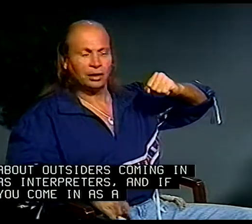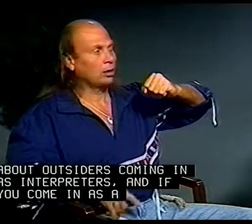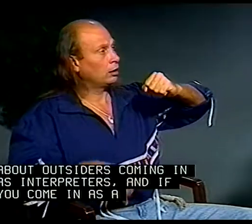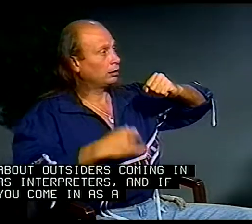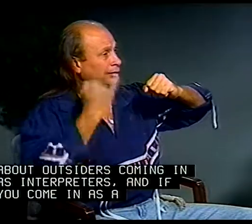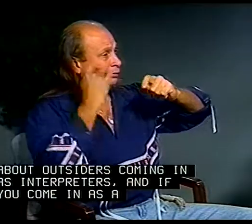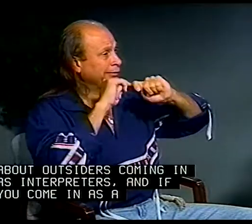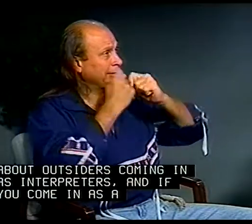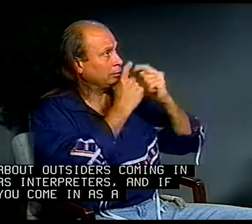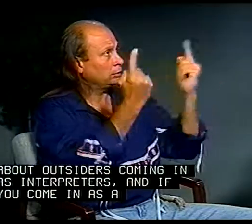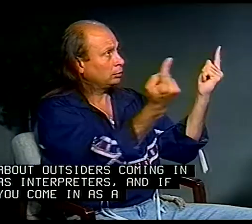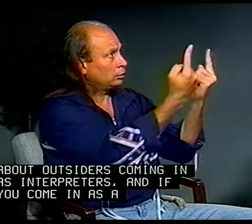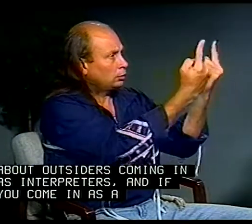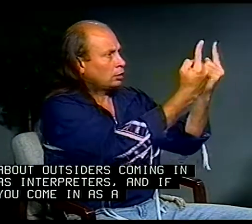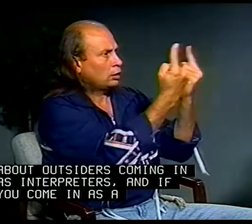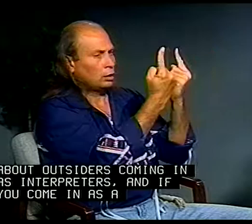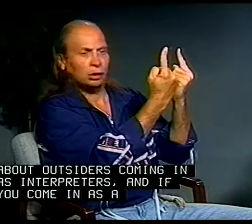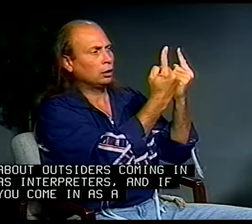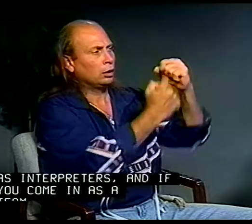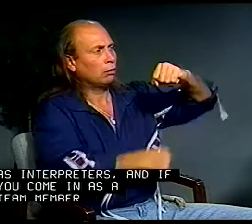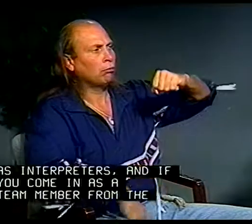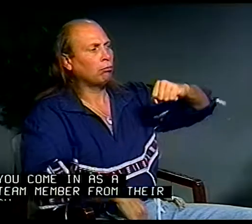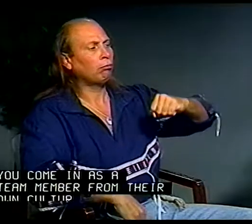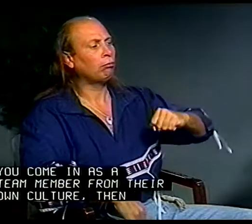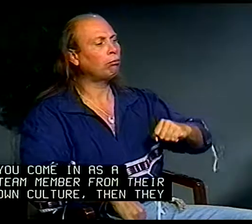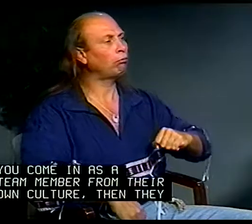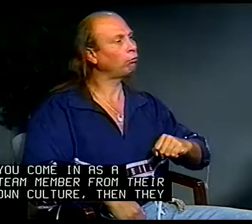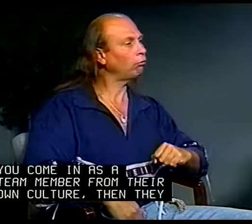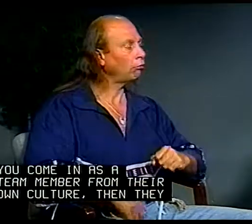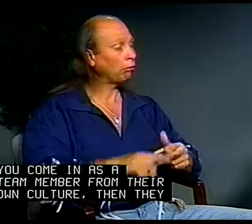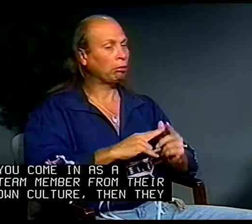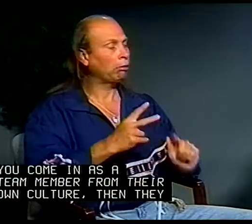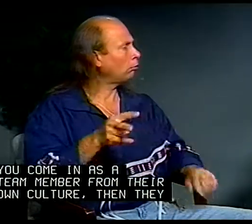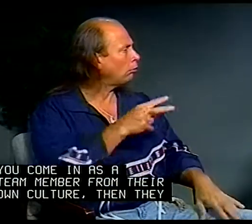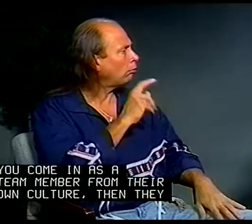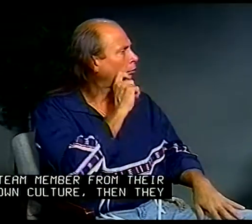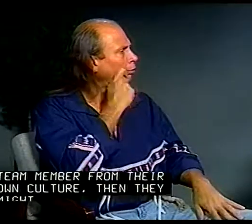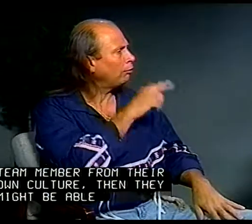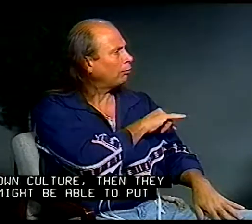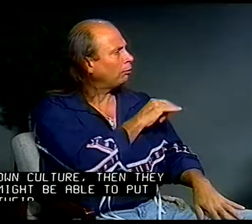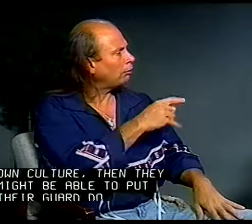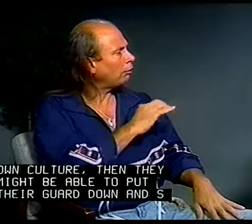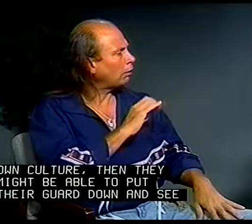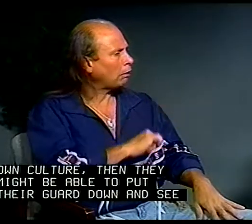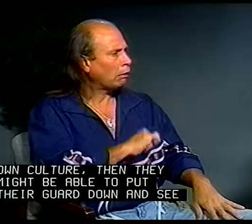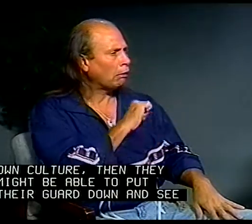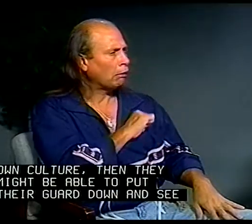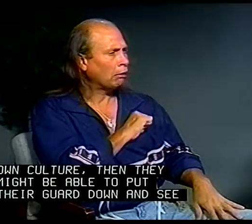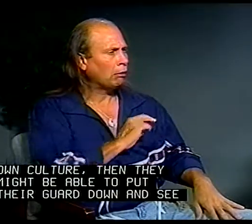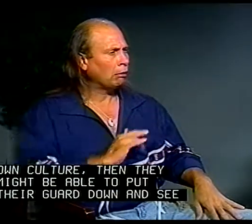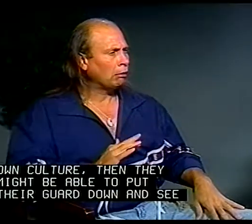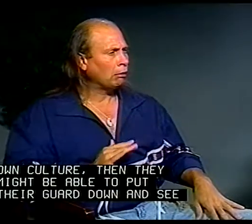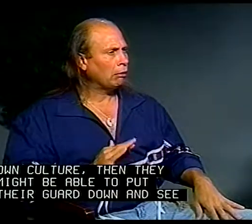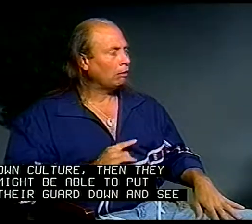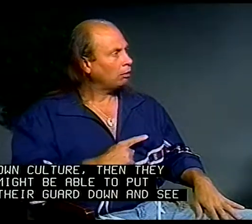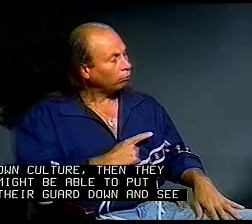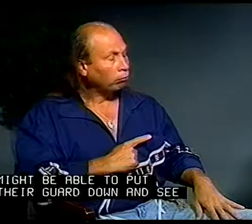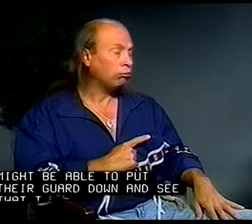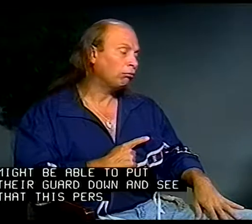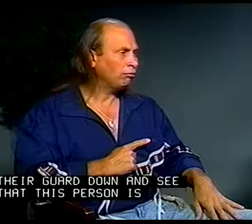interpreters. And if you come in with a team member from their own culture, then they might be able to put their guard down and see that